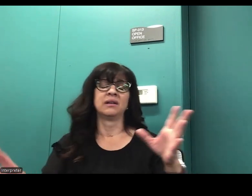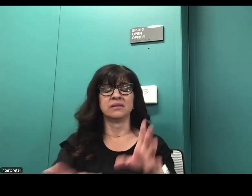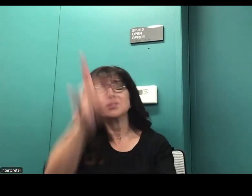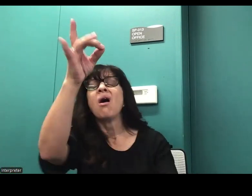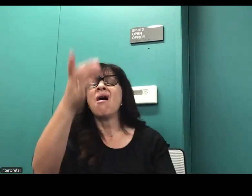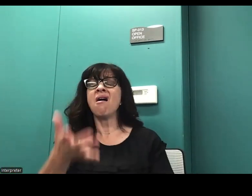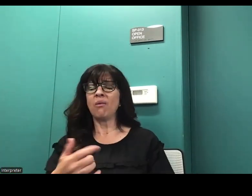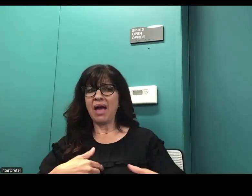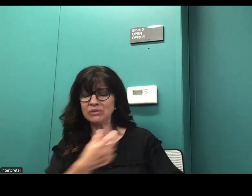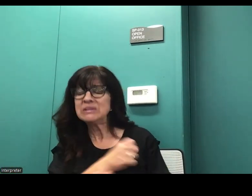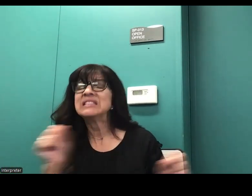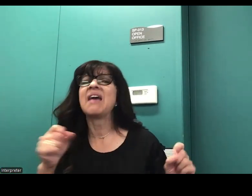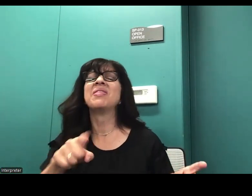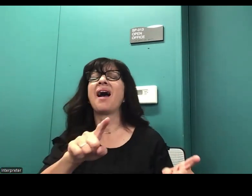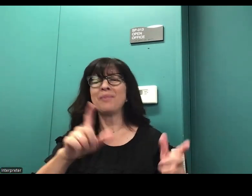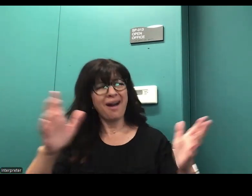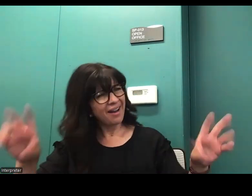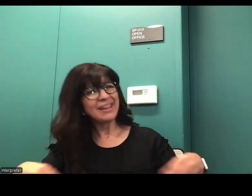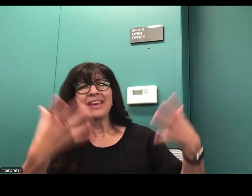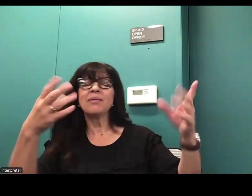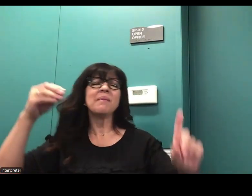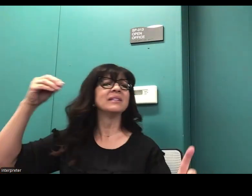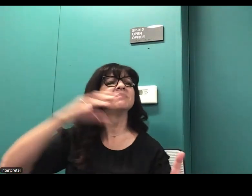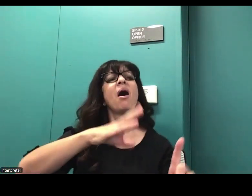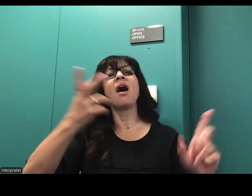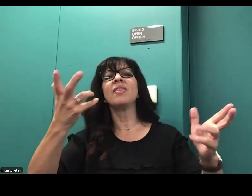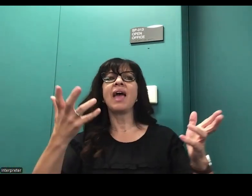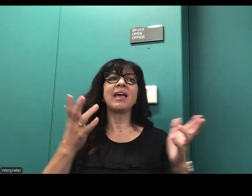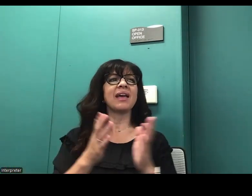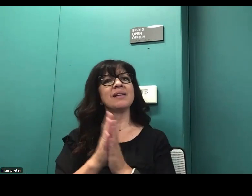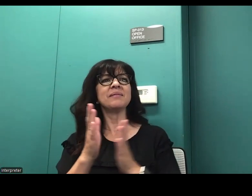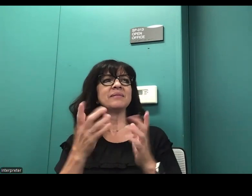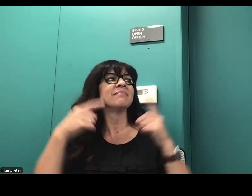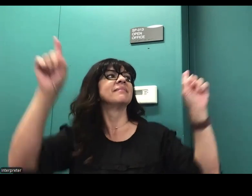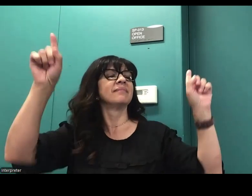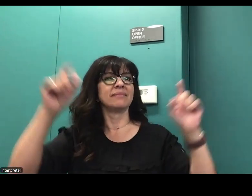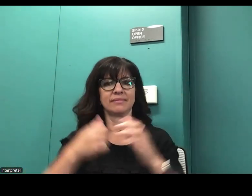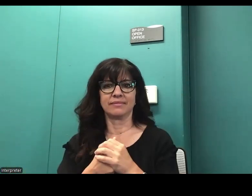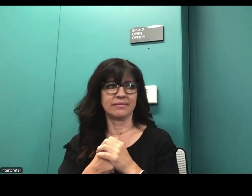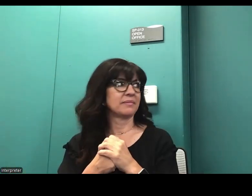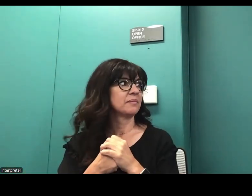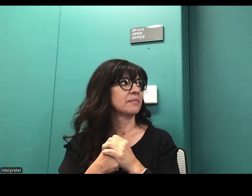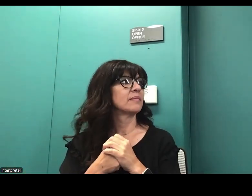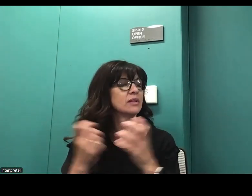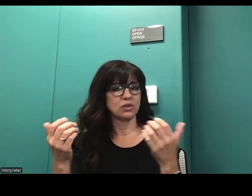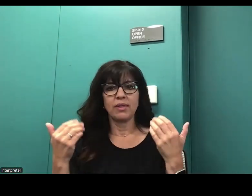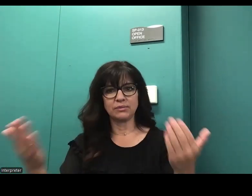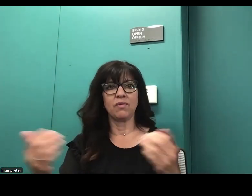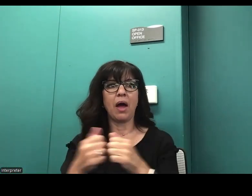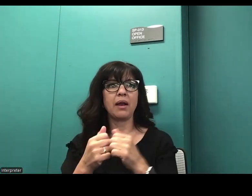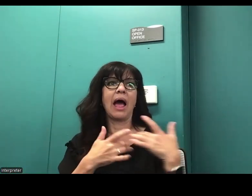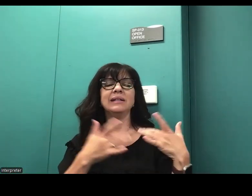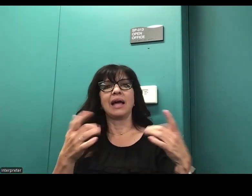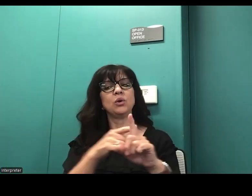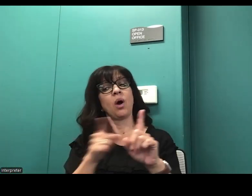that we have to save. Let's give them a spot where they can be them, okay? So let's move on. I tend to get